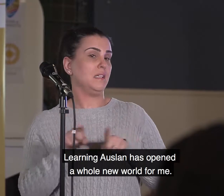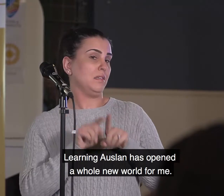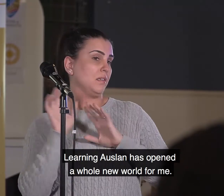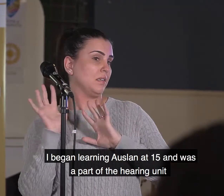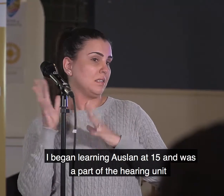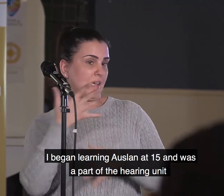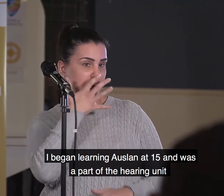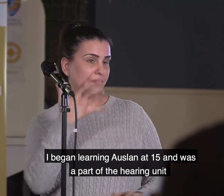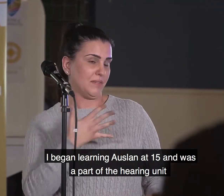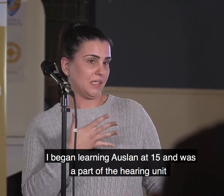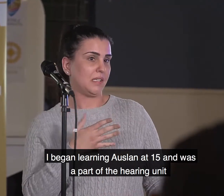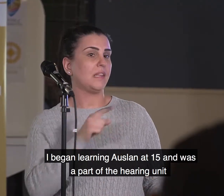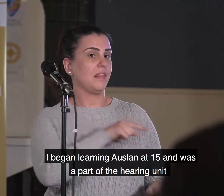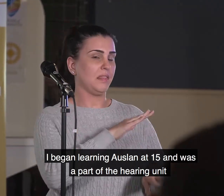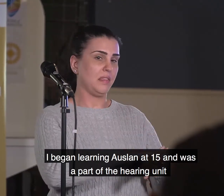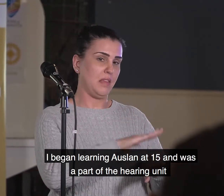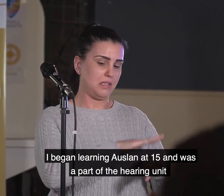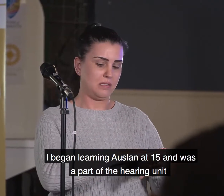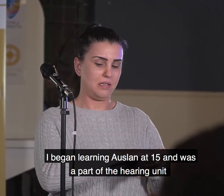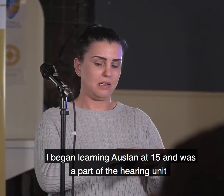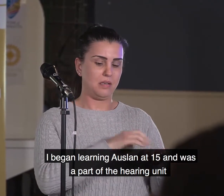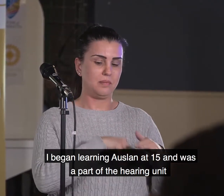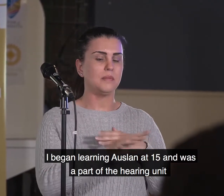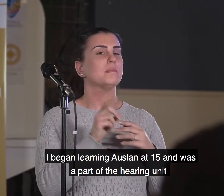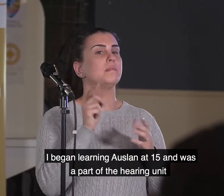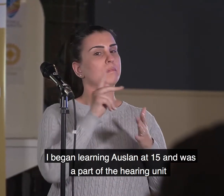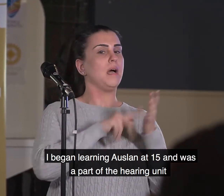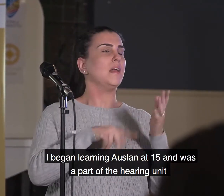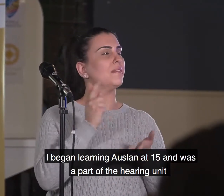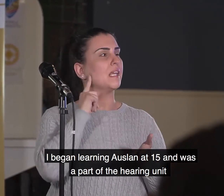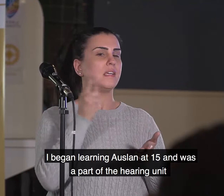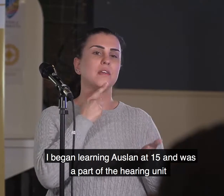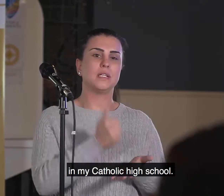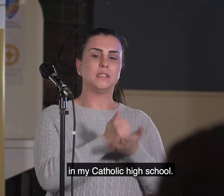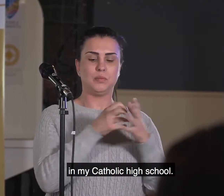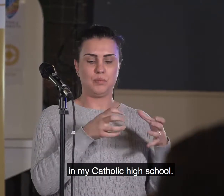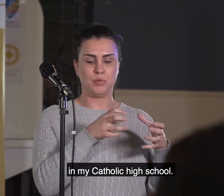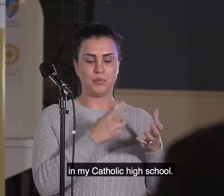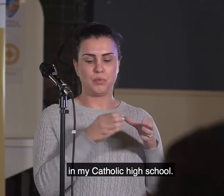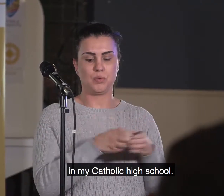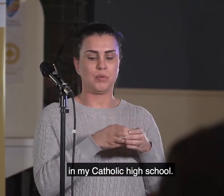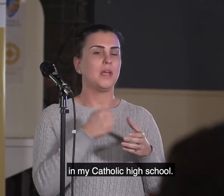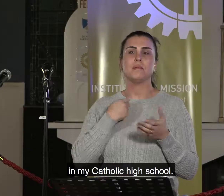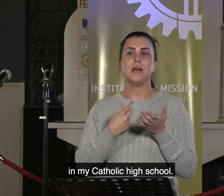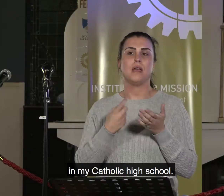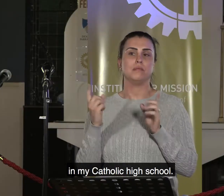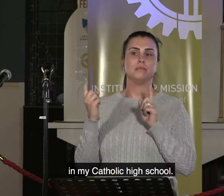I began learning Auslan at 15 and was a part of the hearing unit in my Catholic high school.